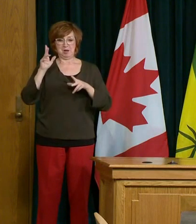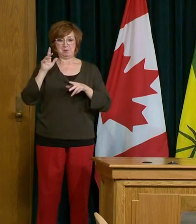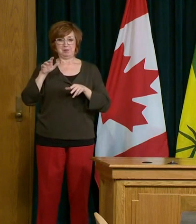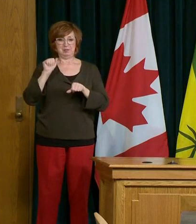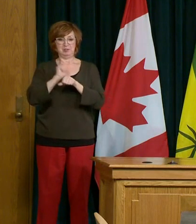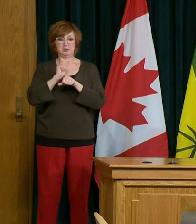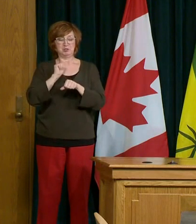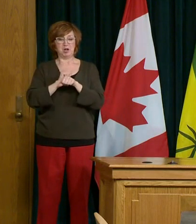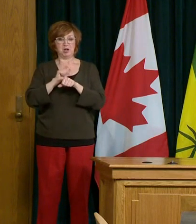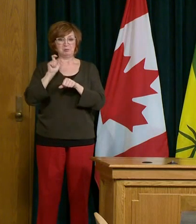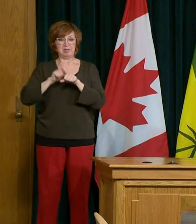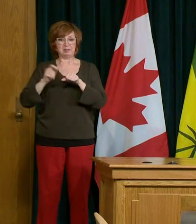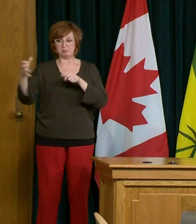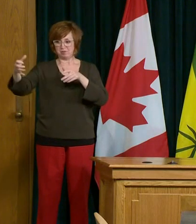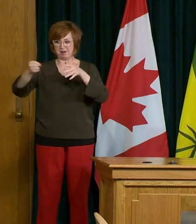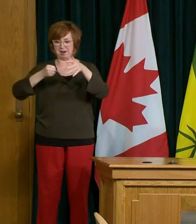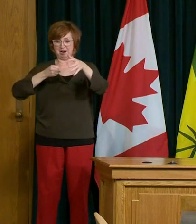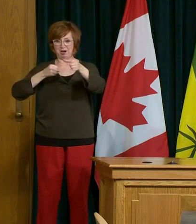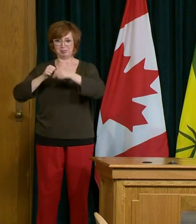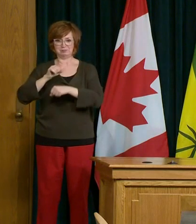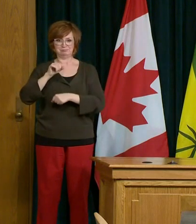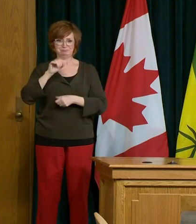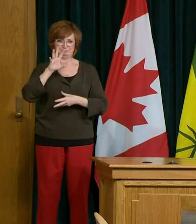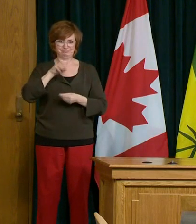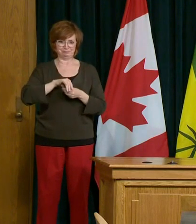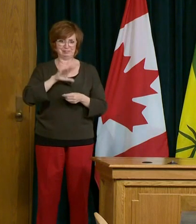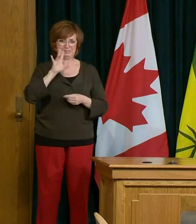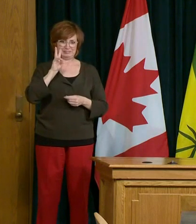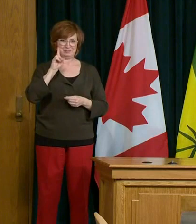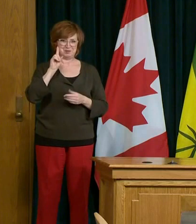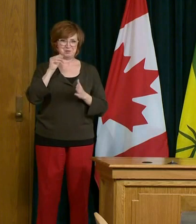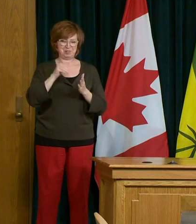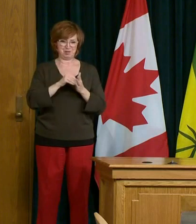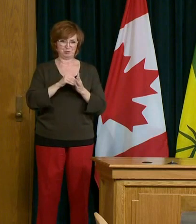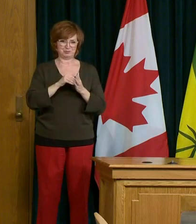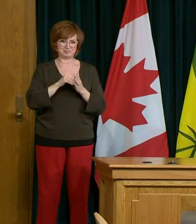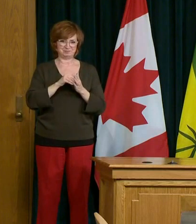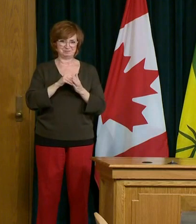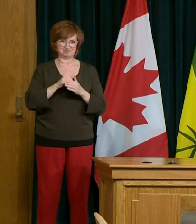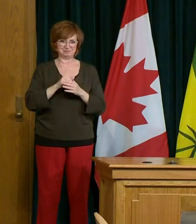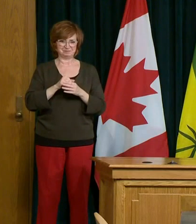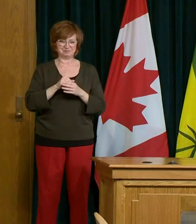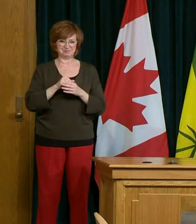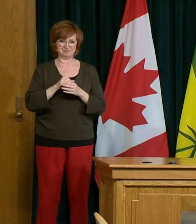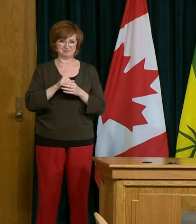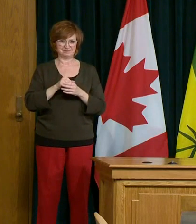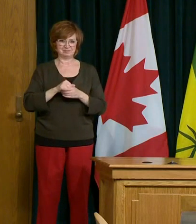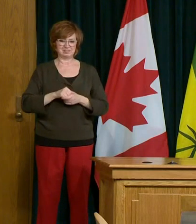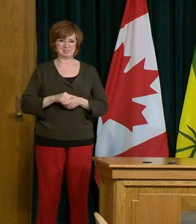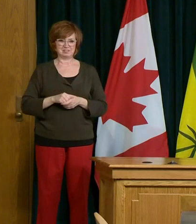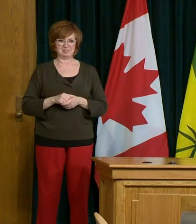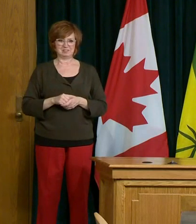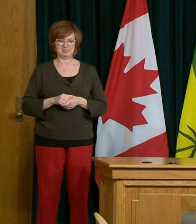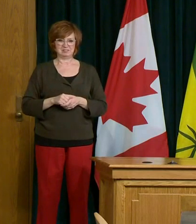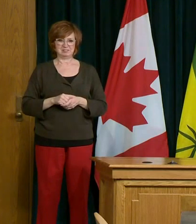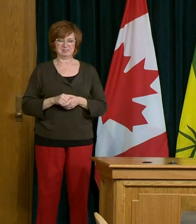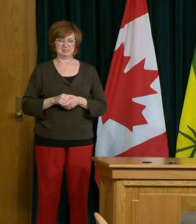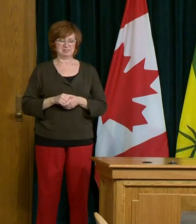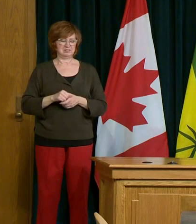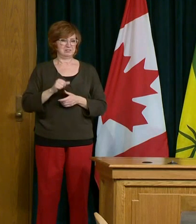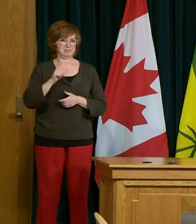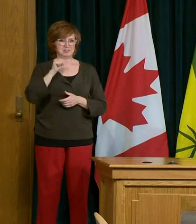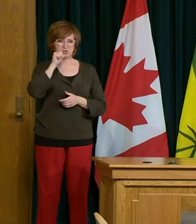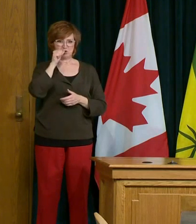job the opportunity to regain that job. This is not a binary choice, as I said in my